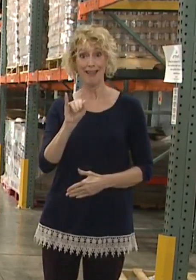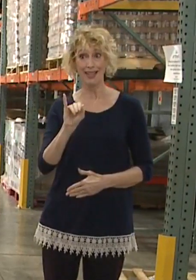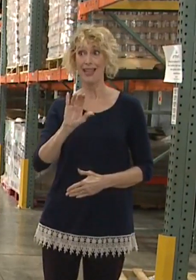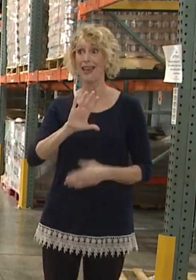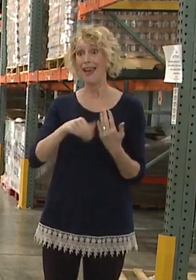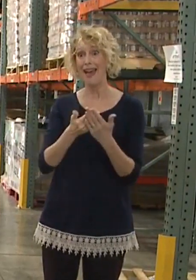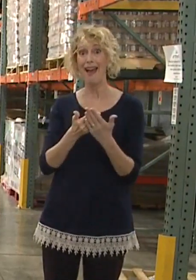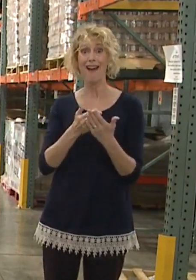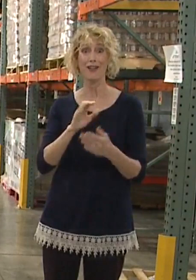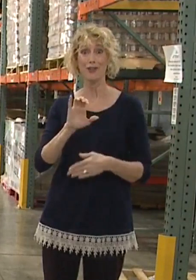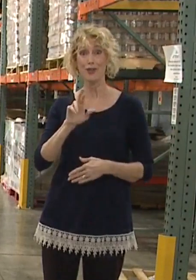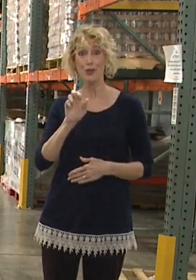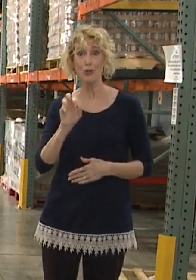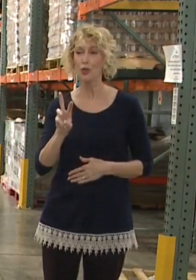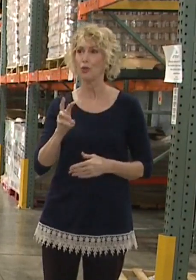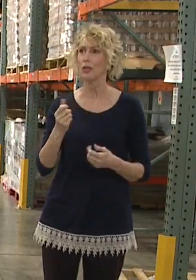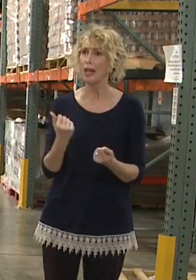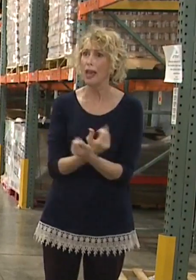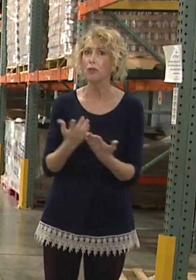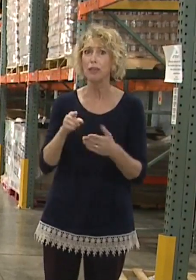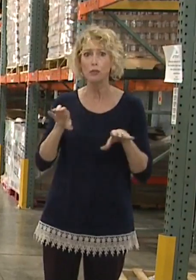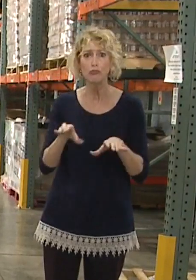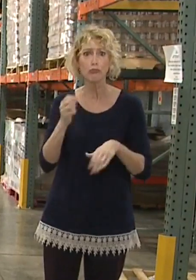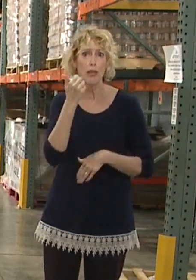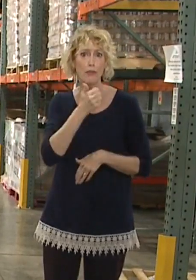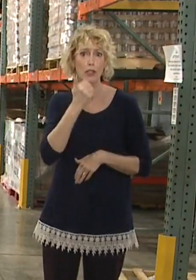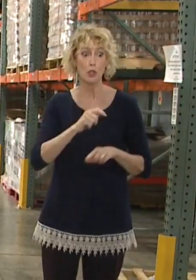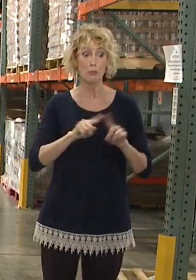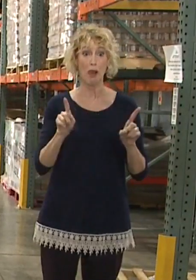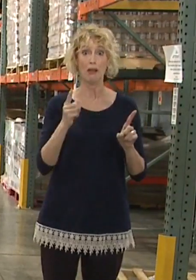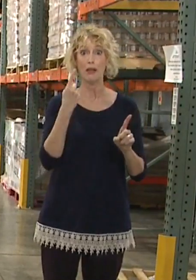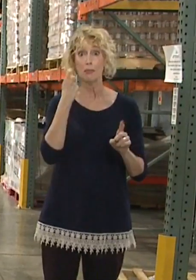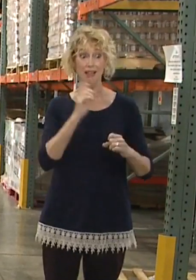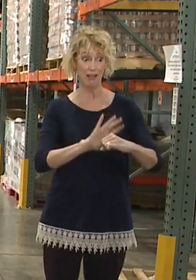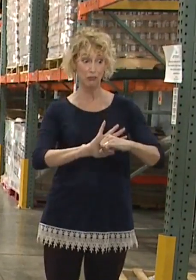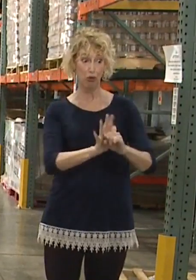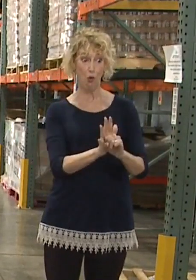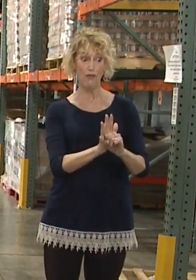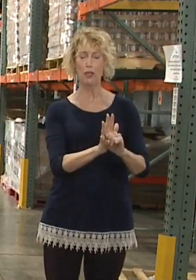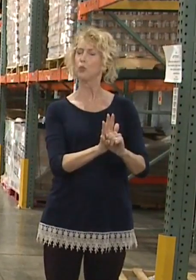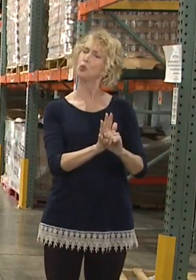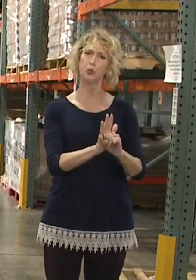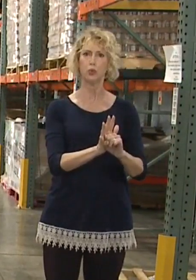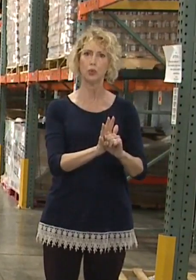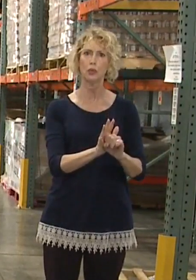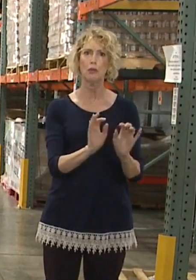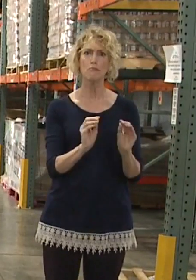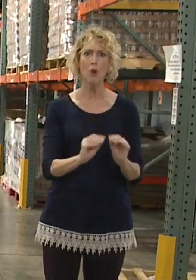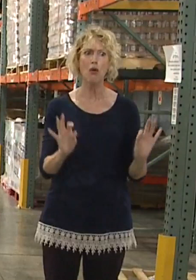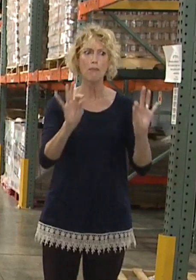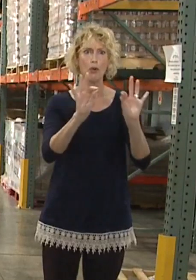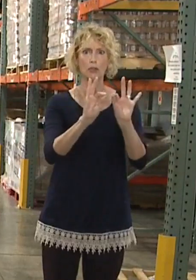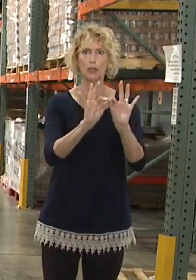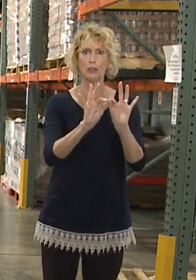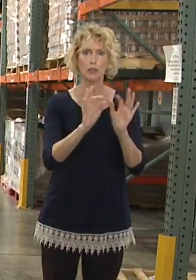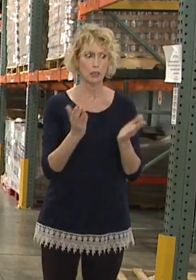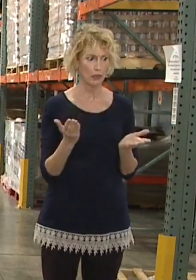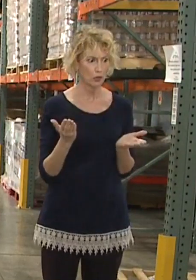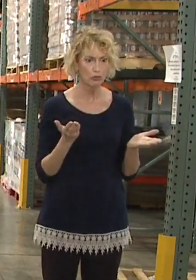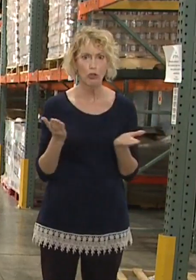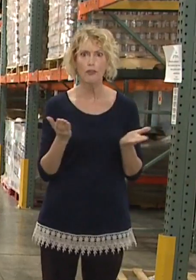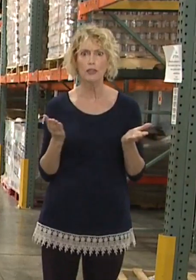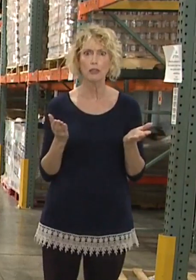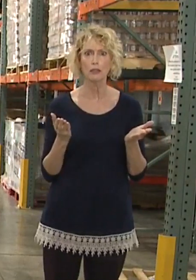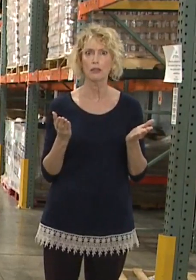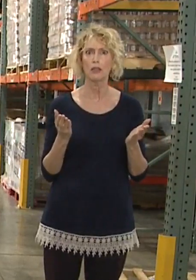for what you do every single day. But because of COVID-19, it's even more critical in terms of the services that the